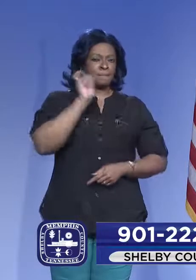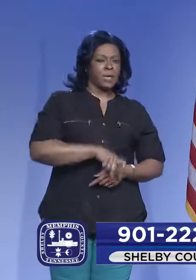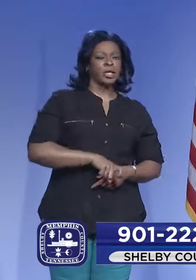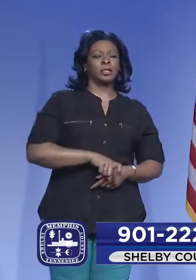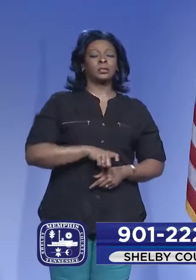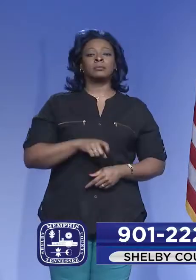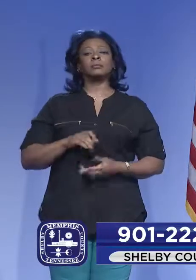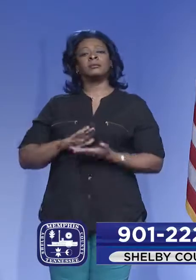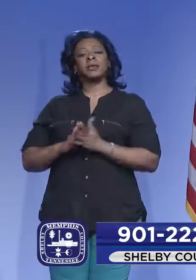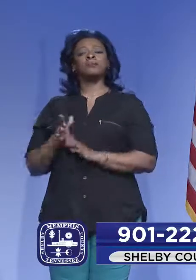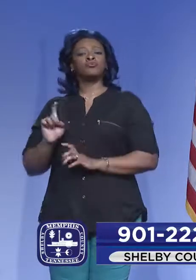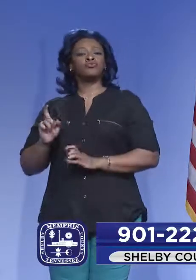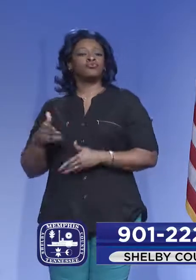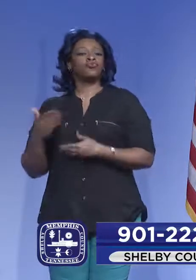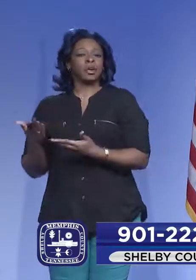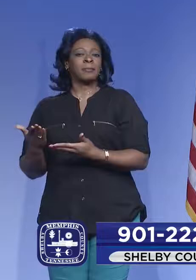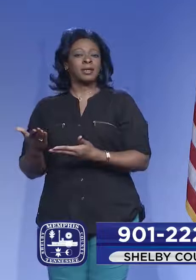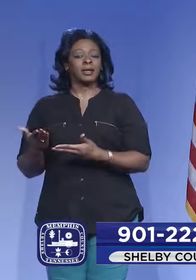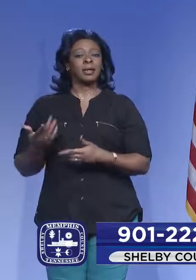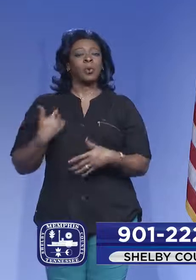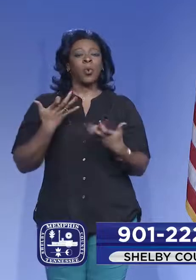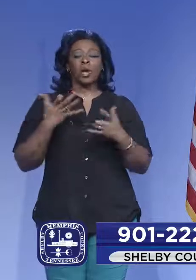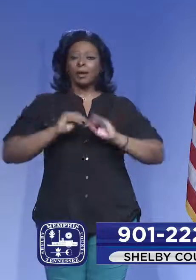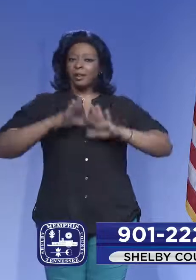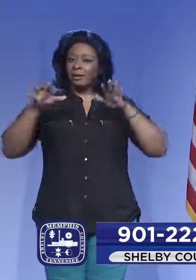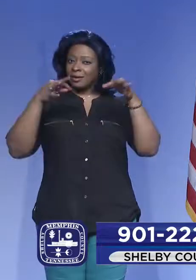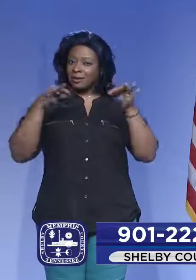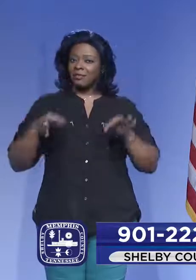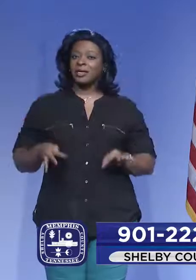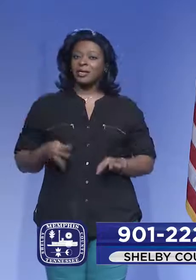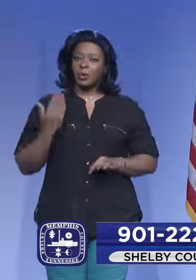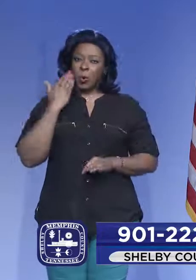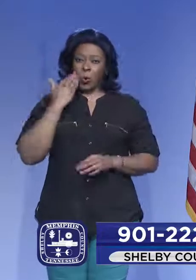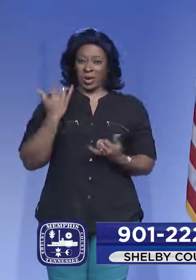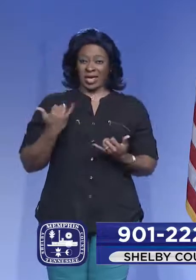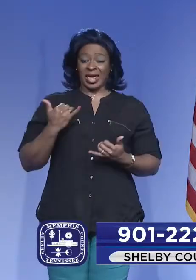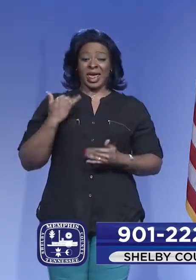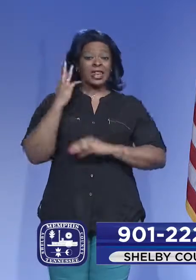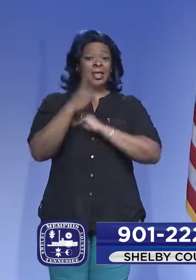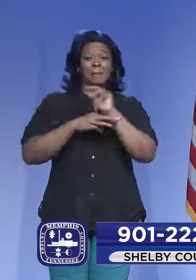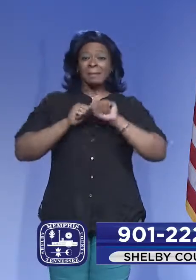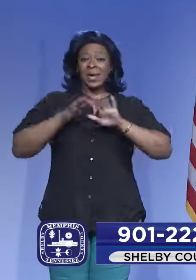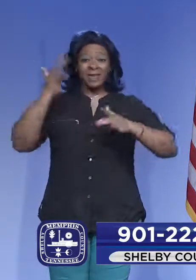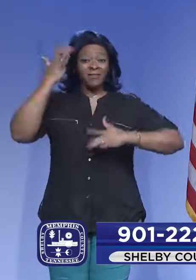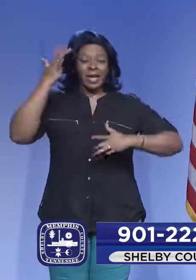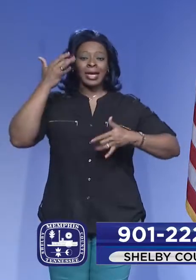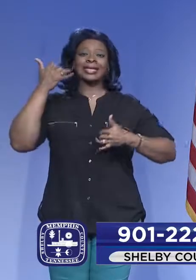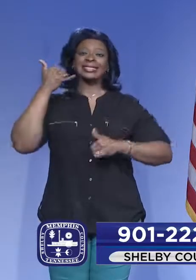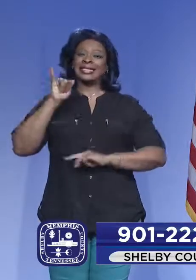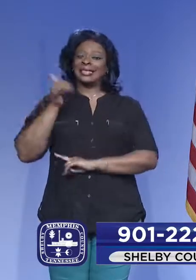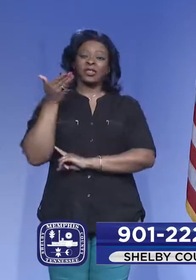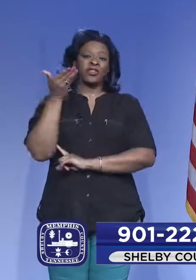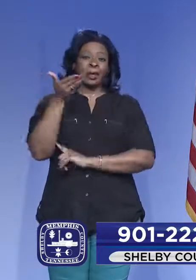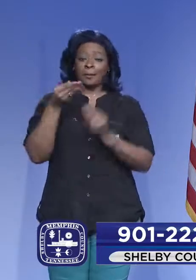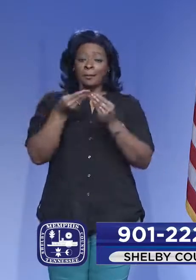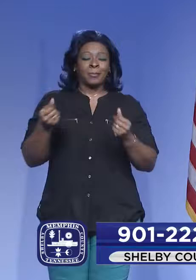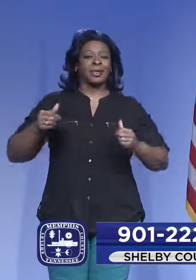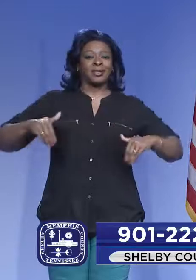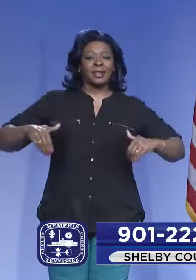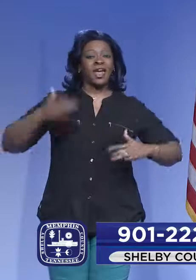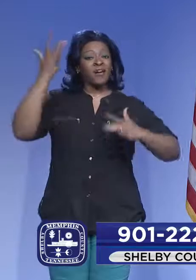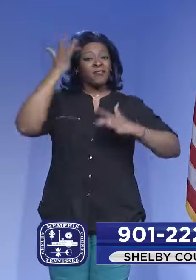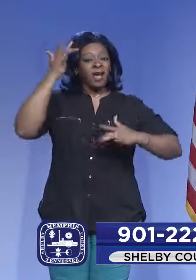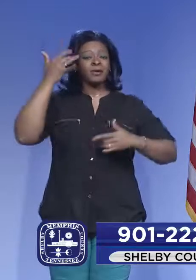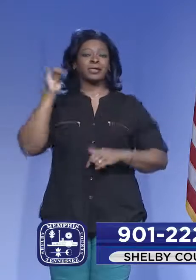should. But I want you to be very clear. The pandemic still exists. The virus